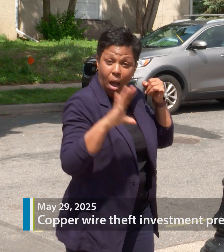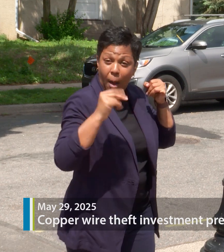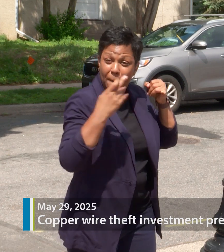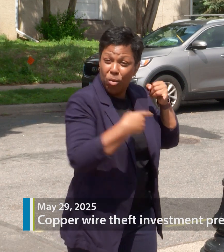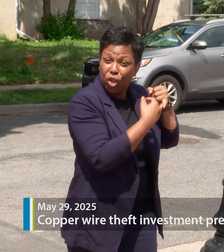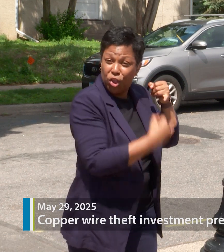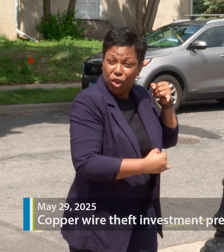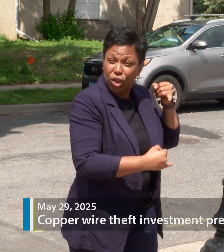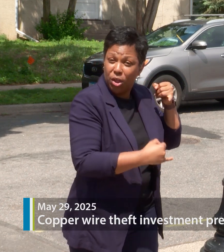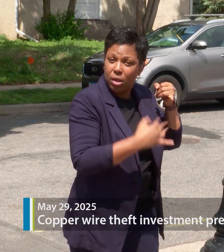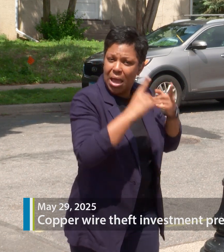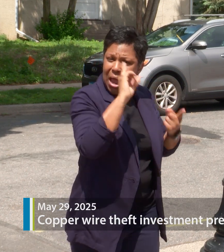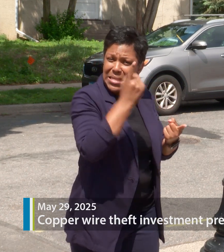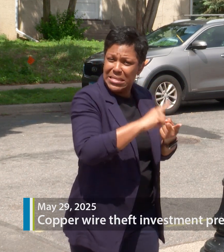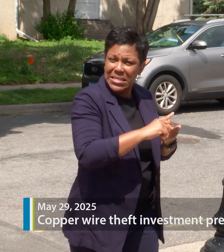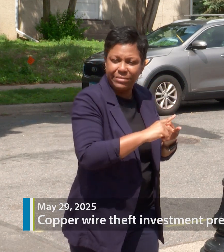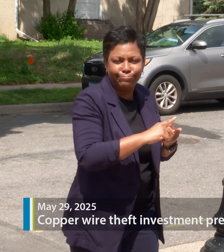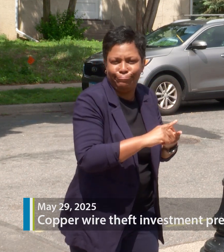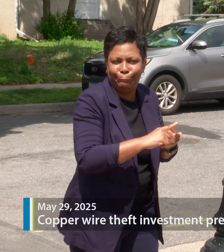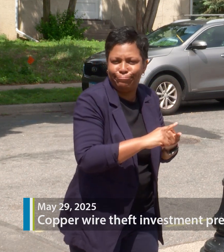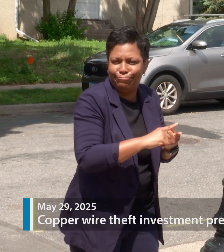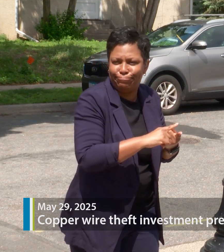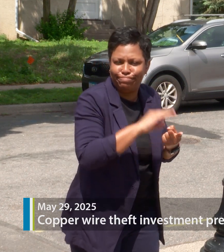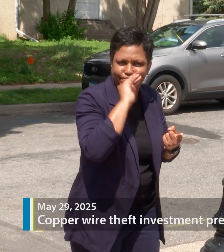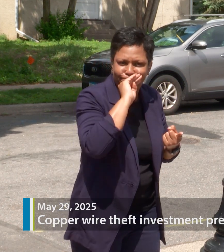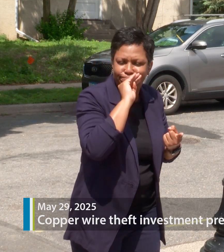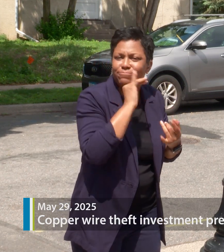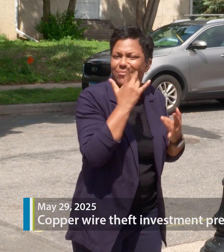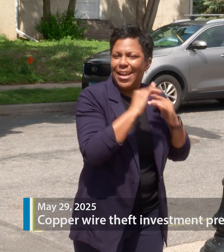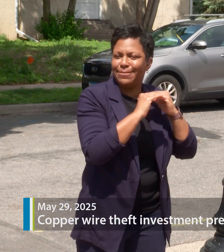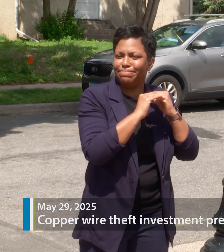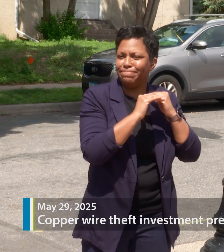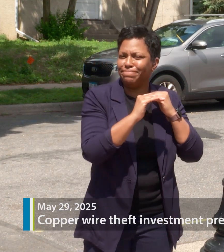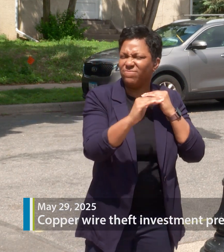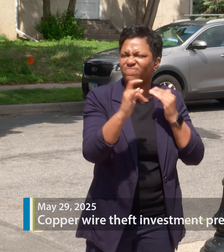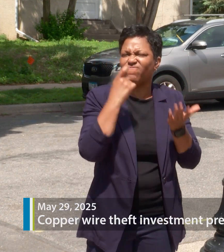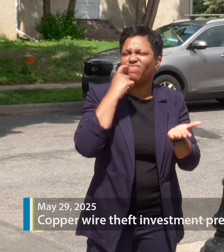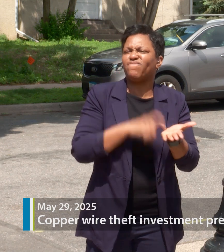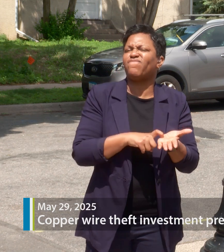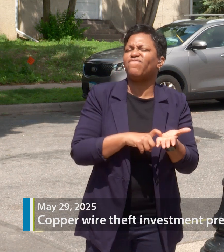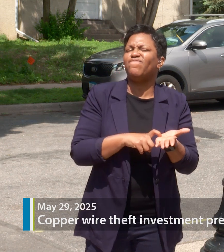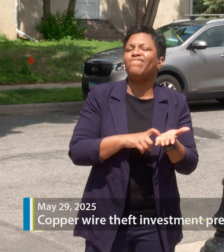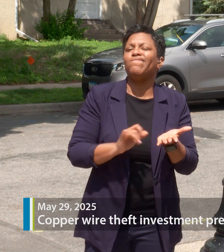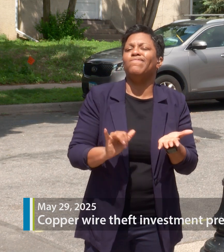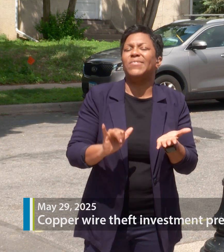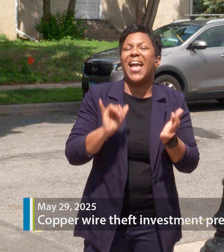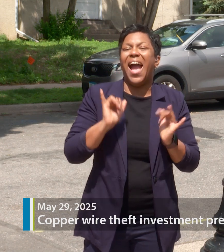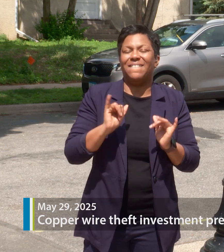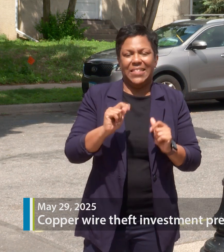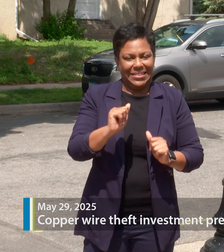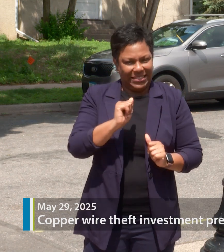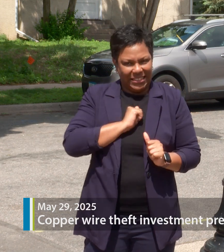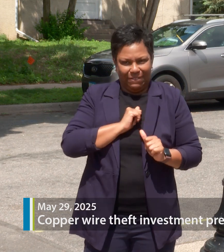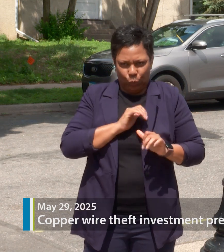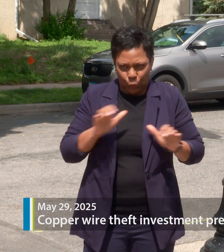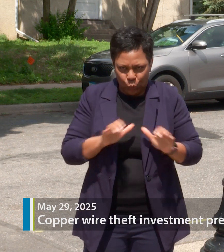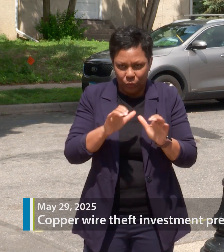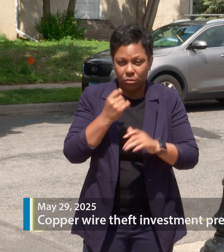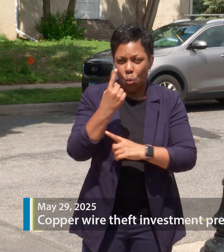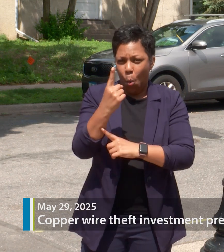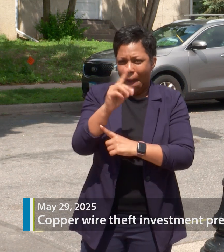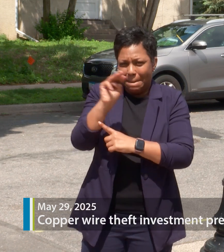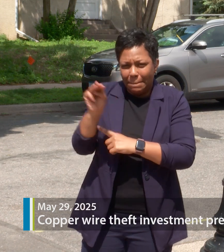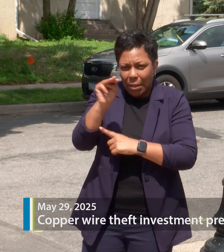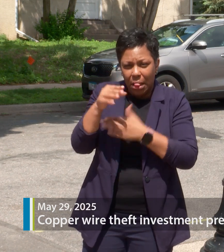this point. And so we need to do something here to help our residents. And so we're going to pull $1 million from our contingency